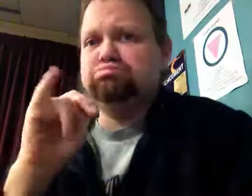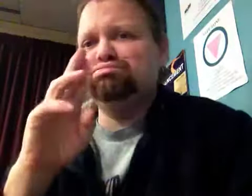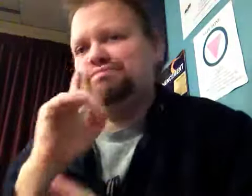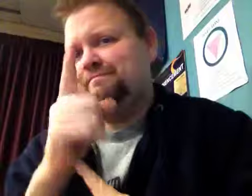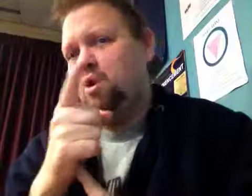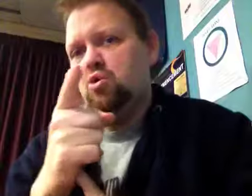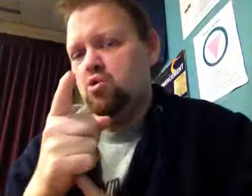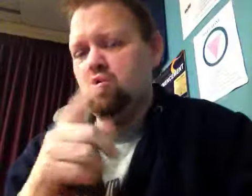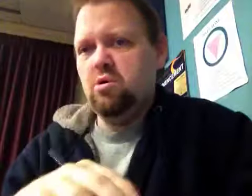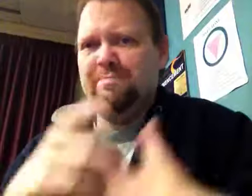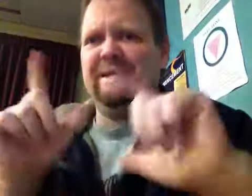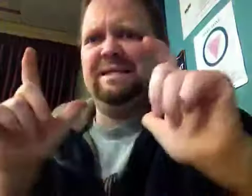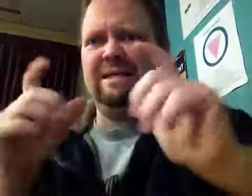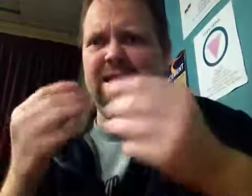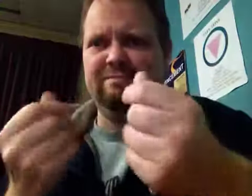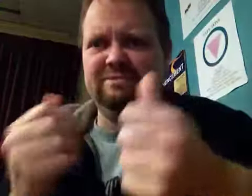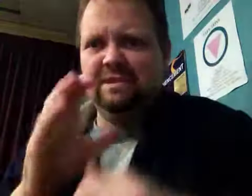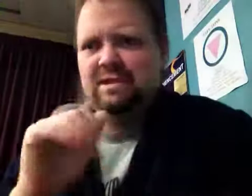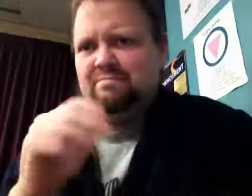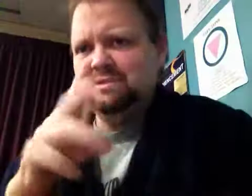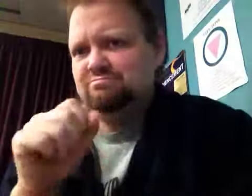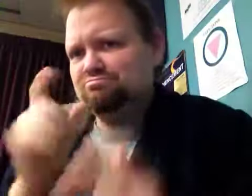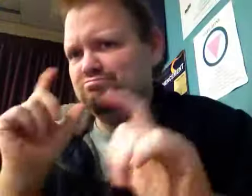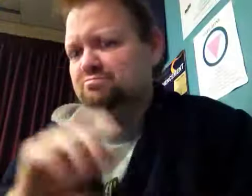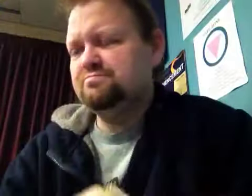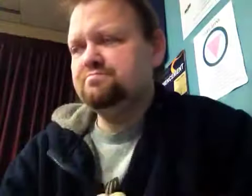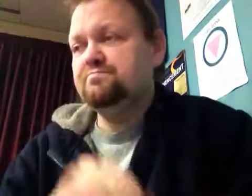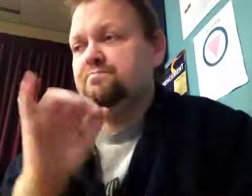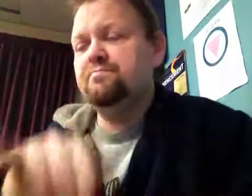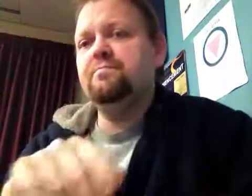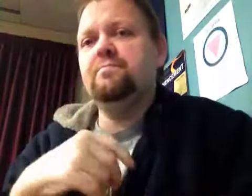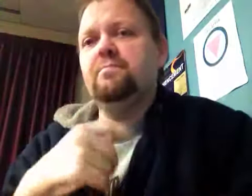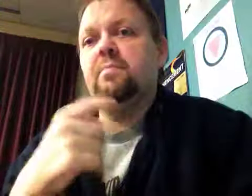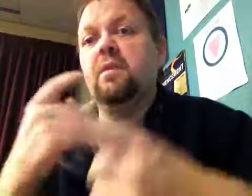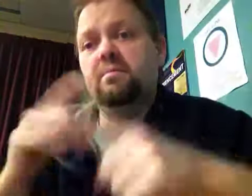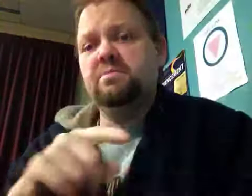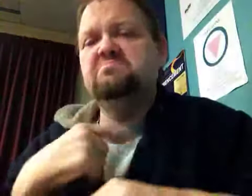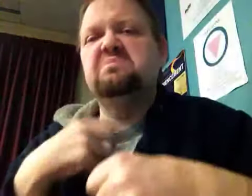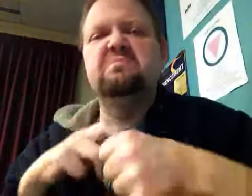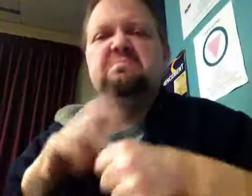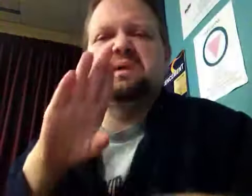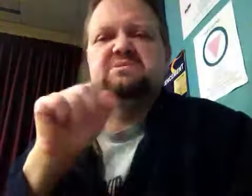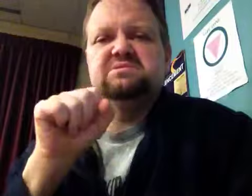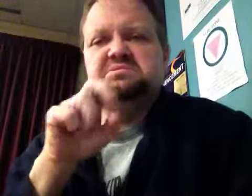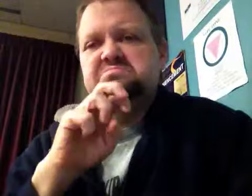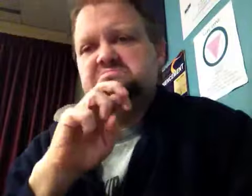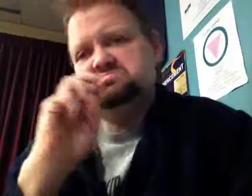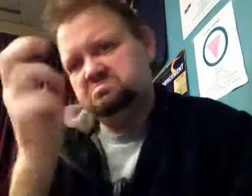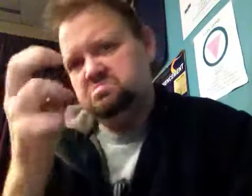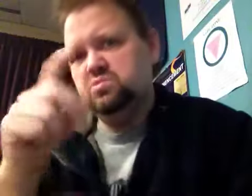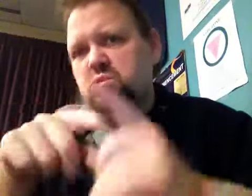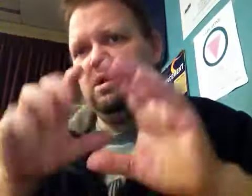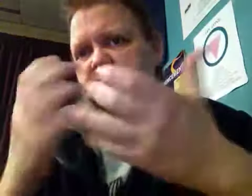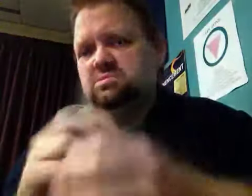they all used the N-word and broached controversial race topics as well. And sometimes they didn't do it gracefully, but at least they did it. Hell, and Living Color